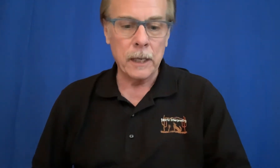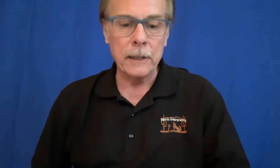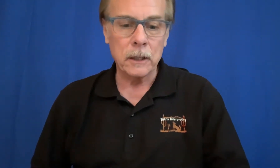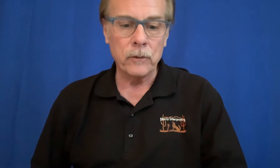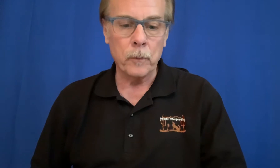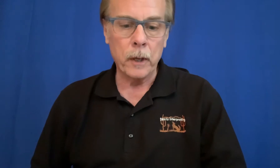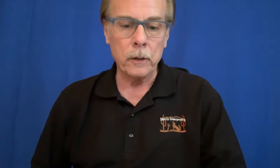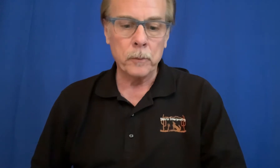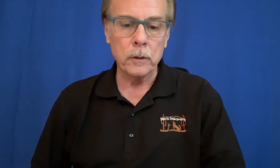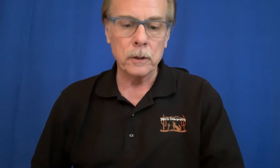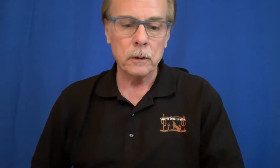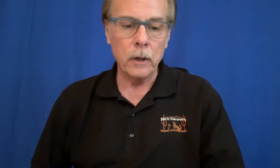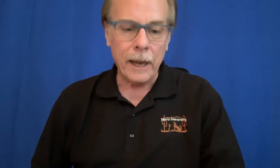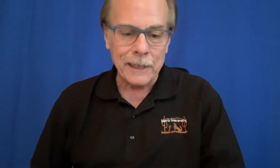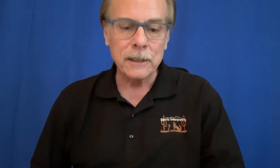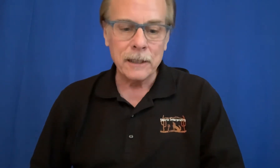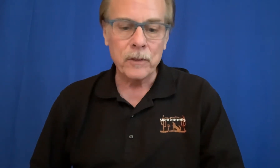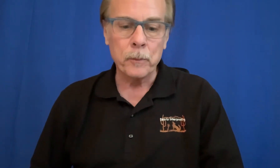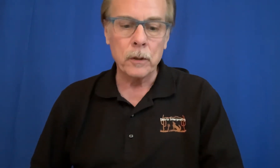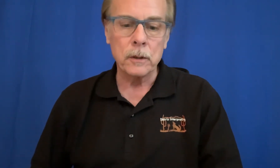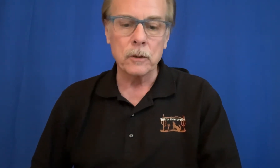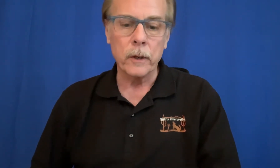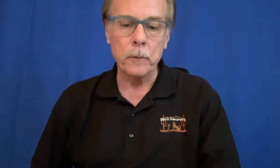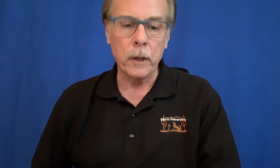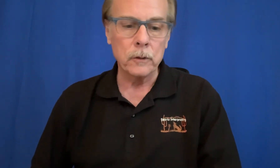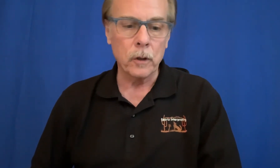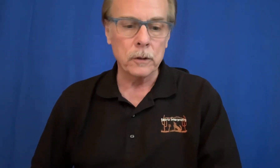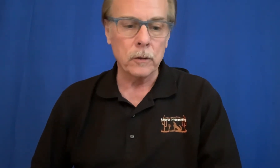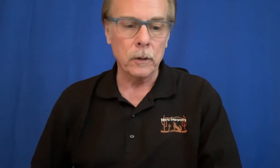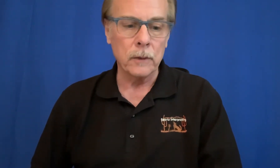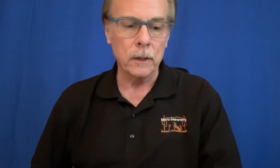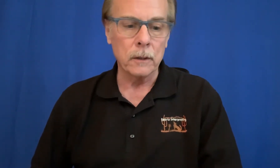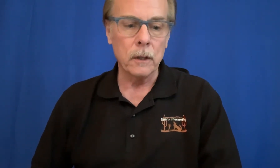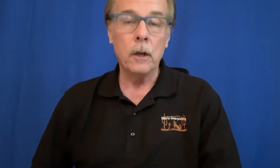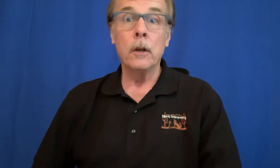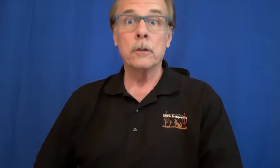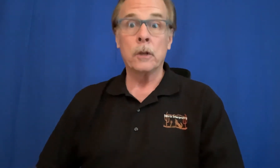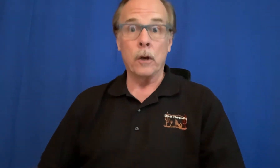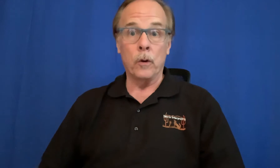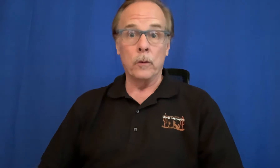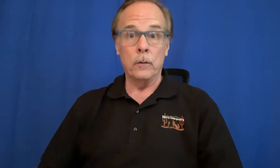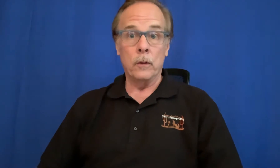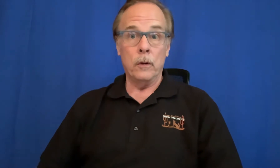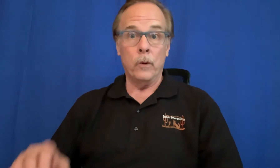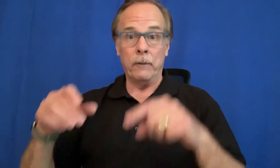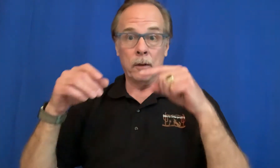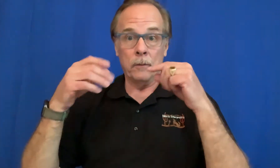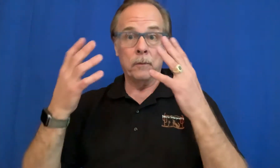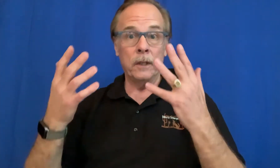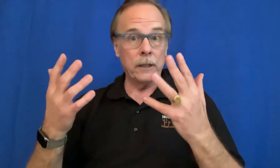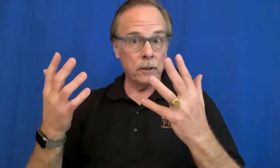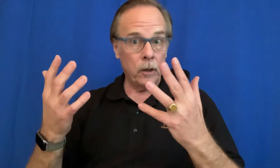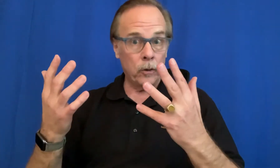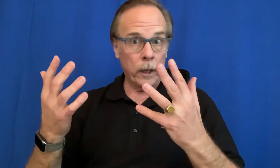asking if the person's grandparents are still living. So we have a yes/no question,